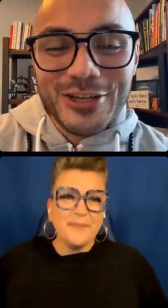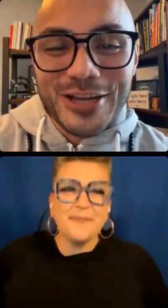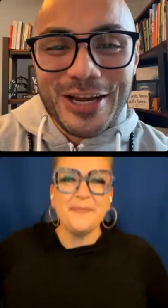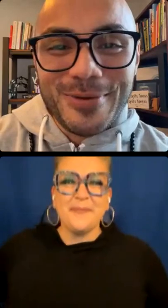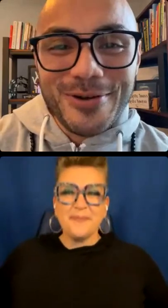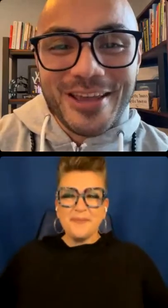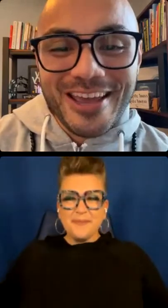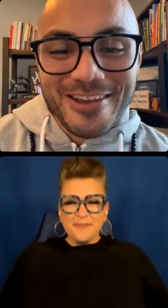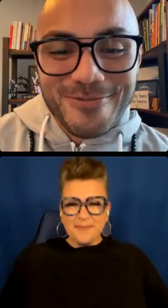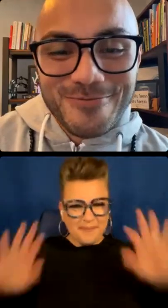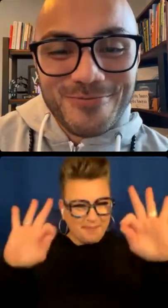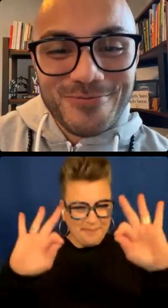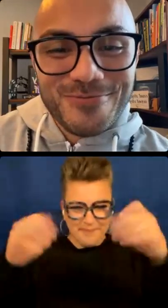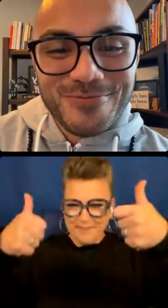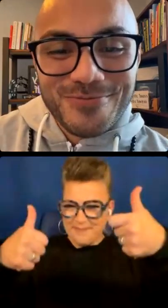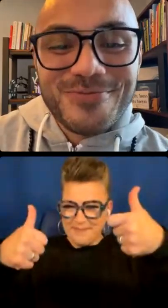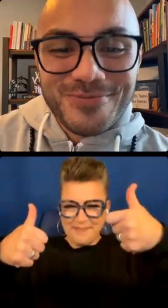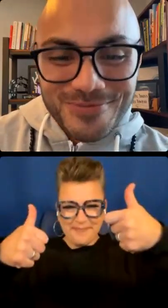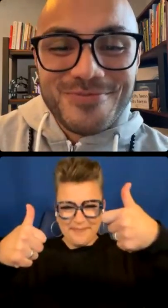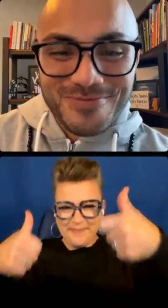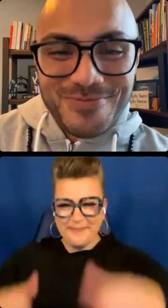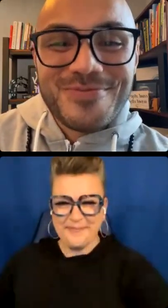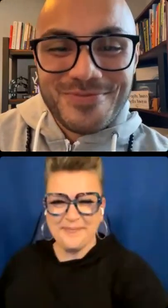Making sure you can hear me okay?